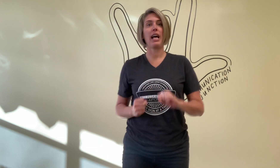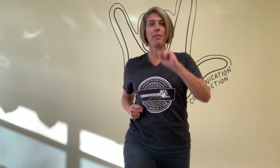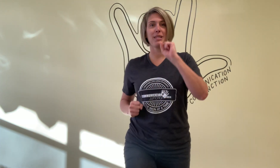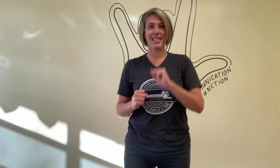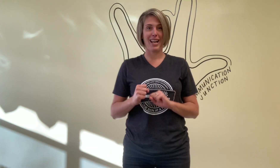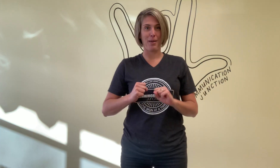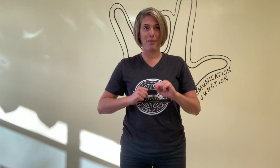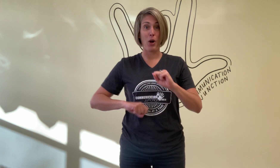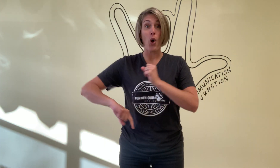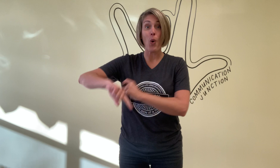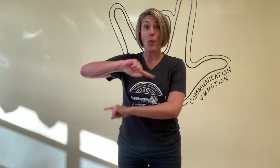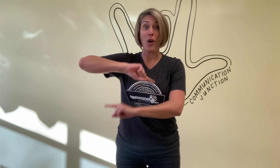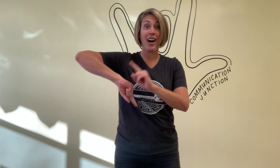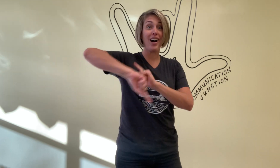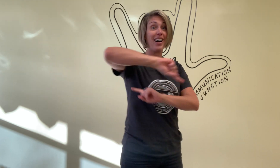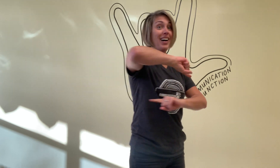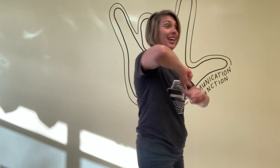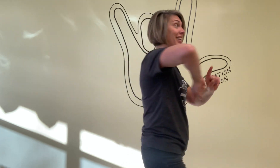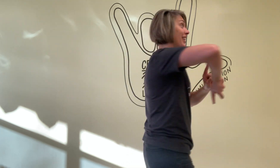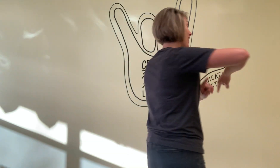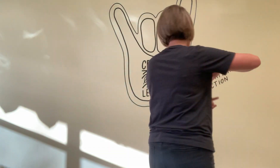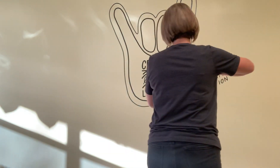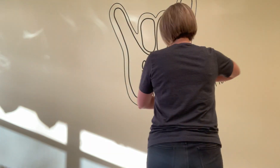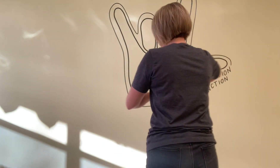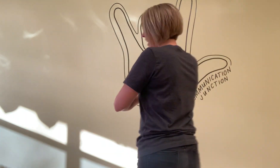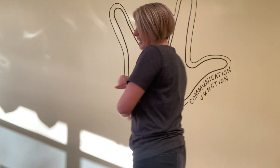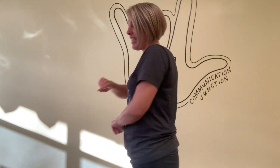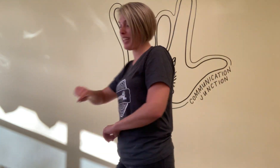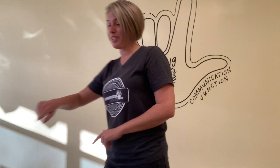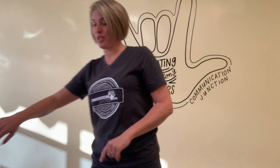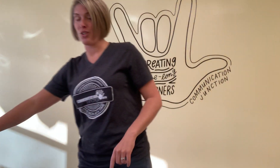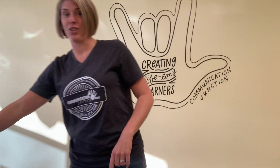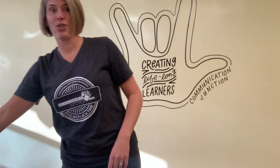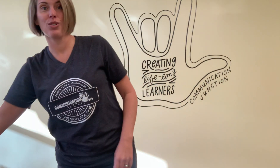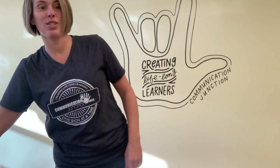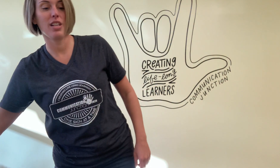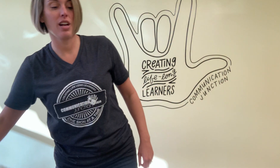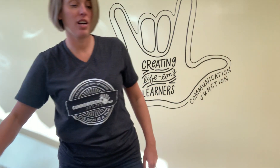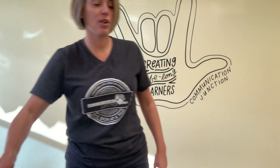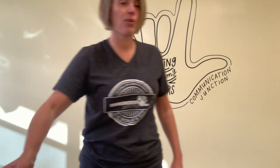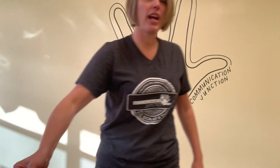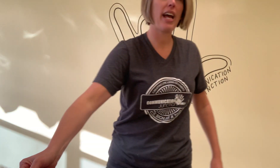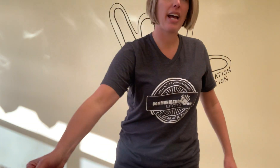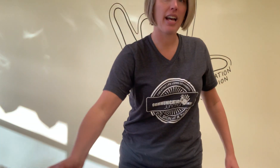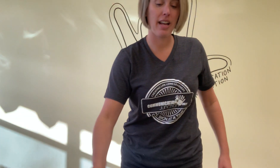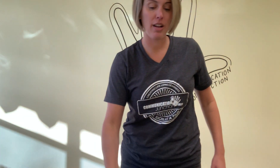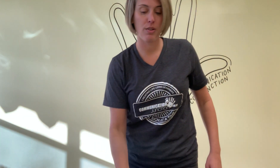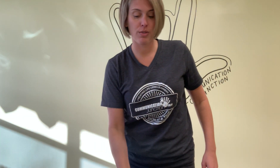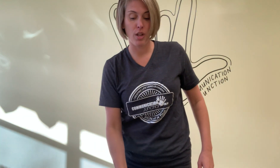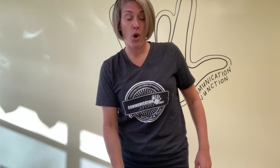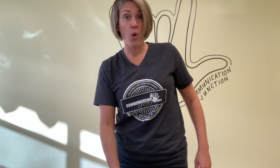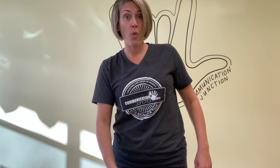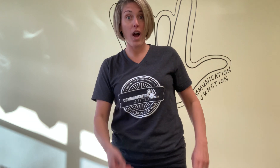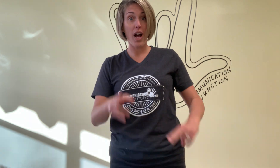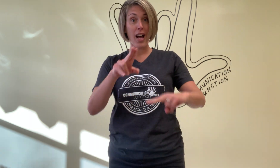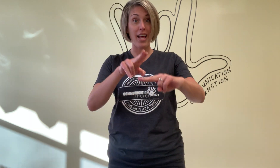stomp, stomp. 1 little body turns around. 1